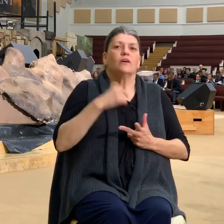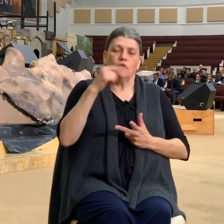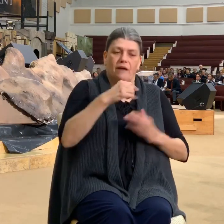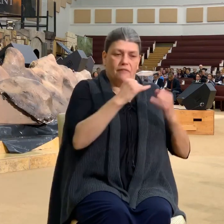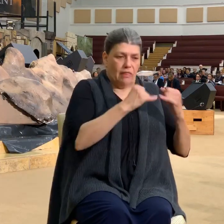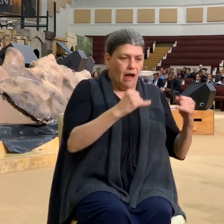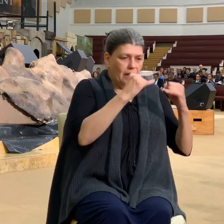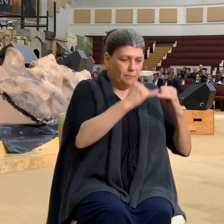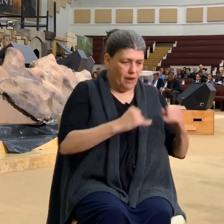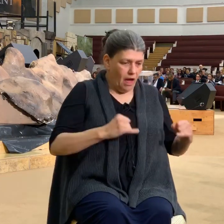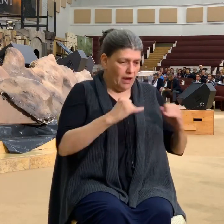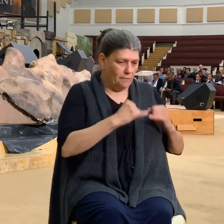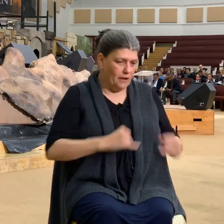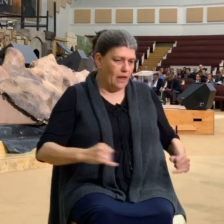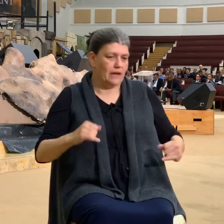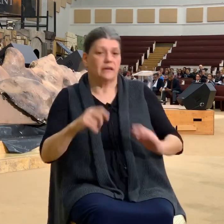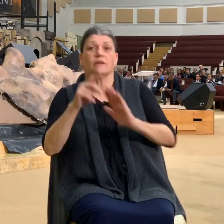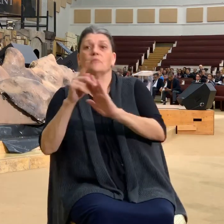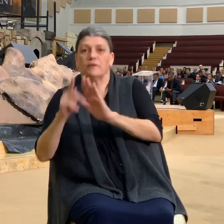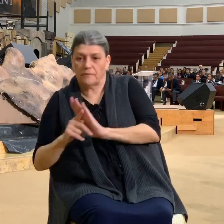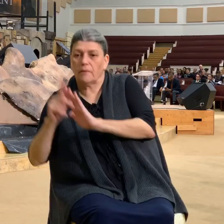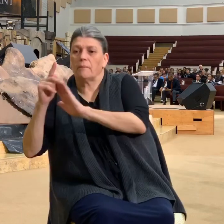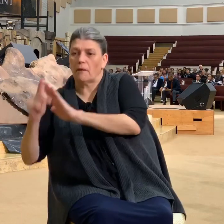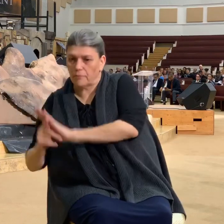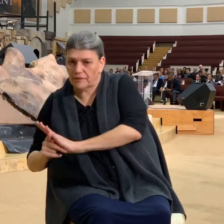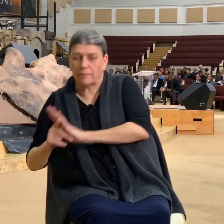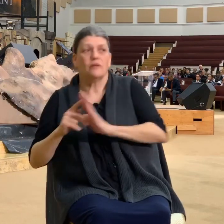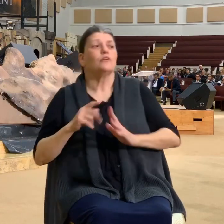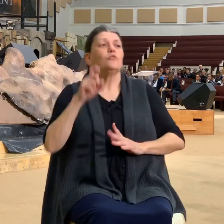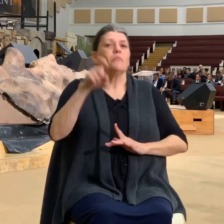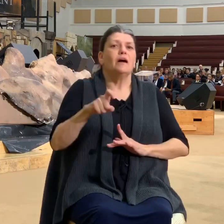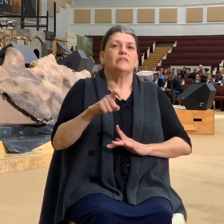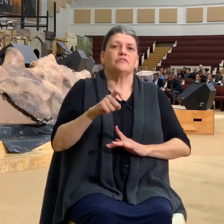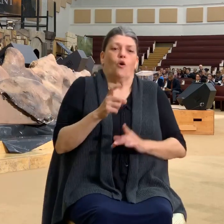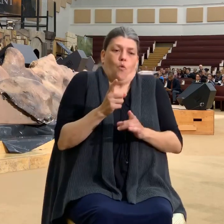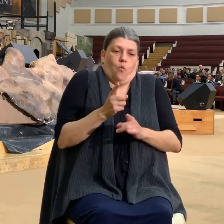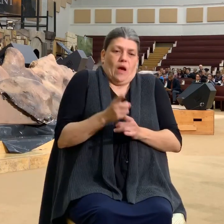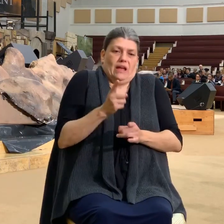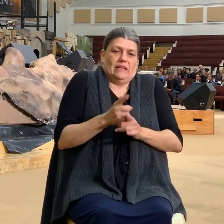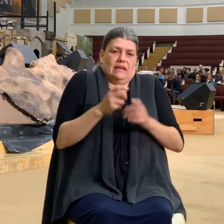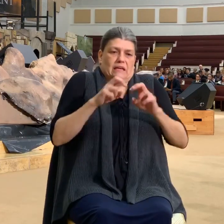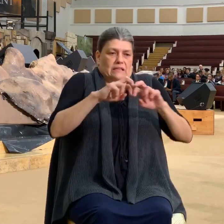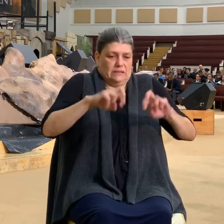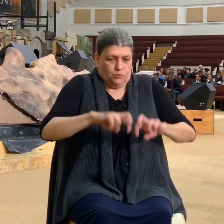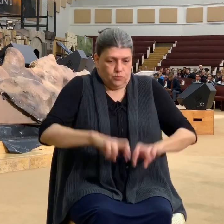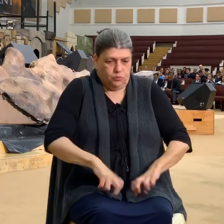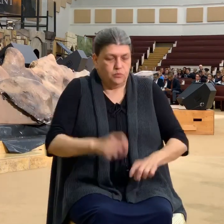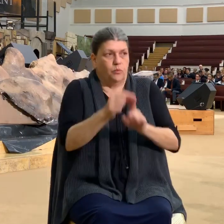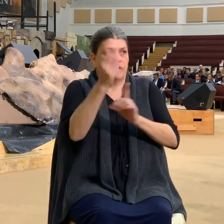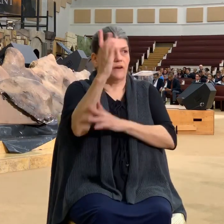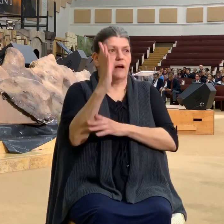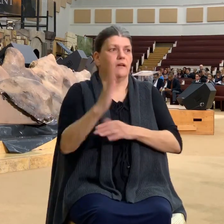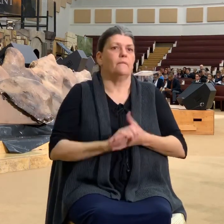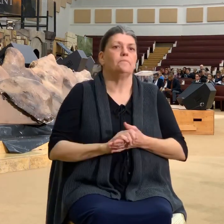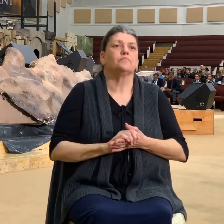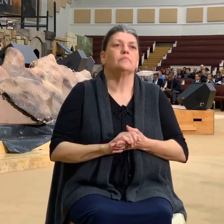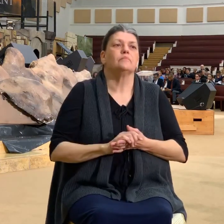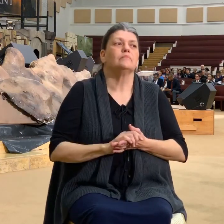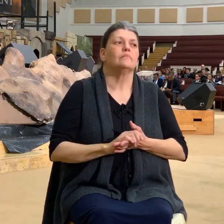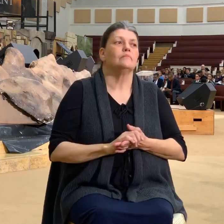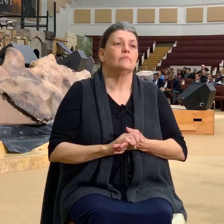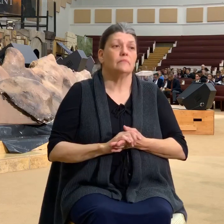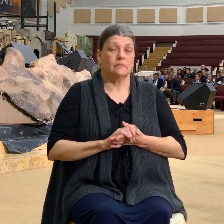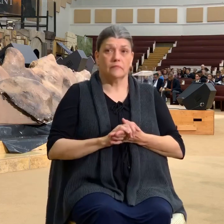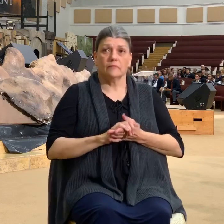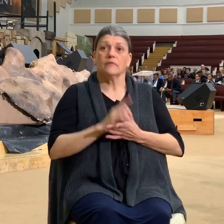Here a little, there a little. You go through the word of God. You rightly divide the word of God. So in the Old Testament beginning, which is the teacher that brings